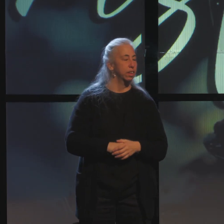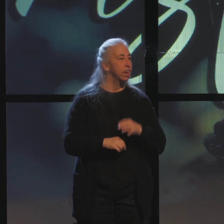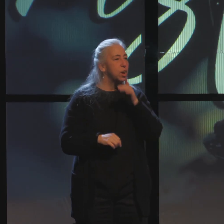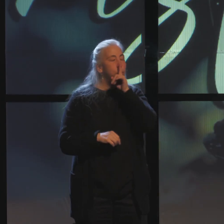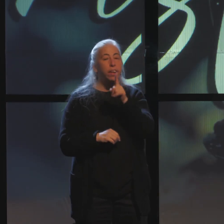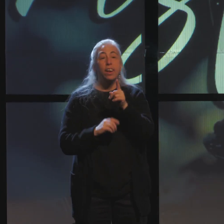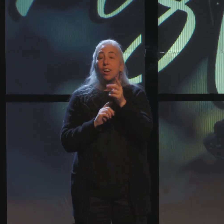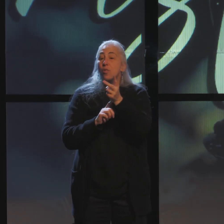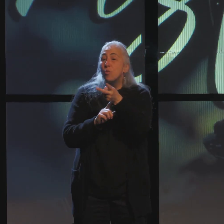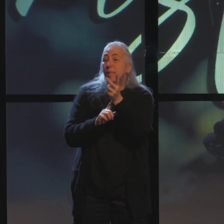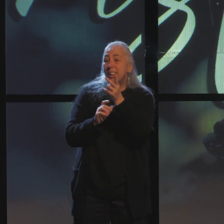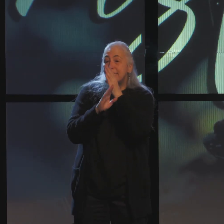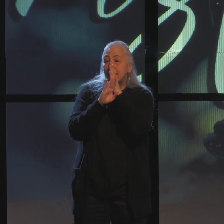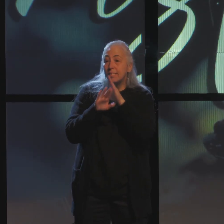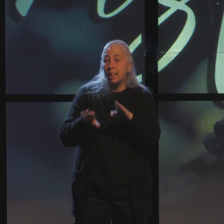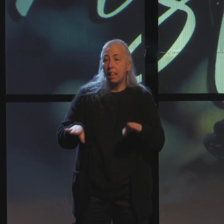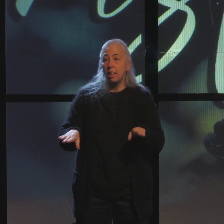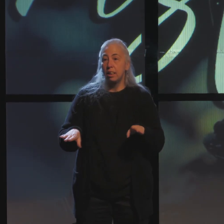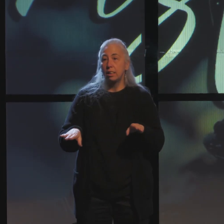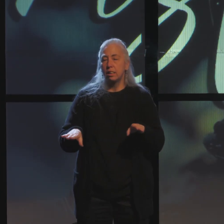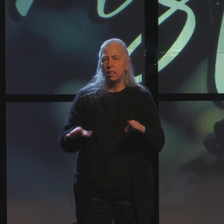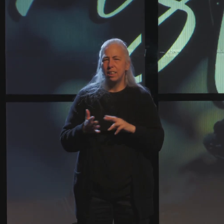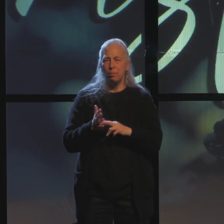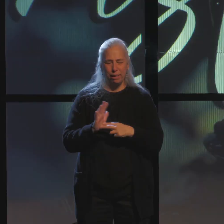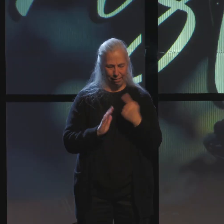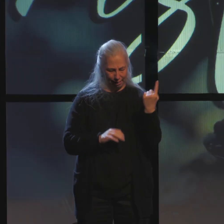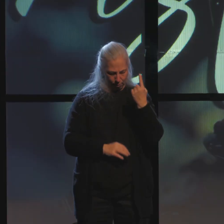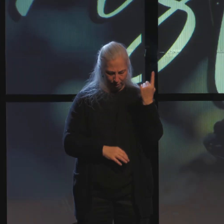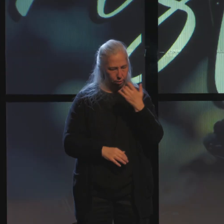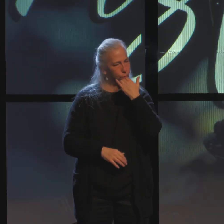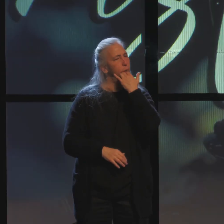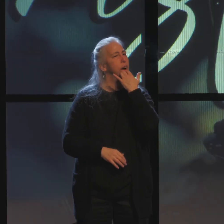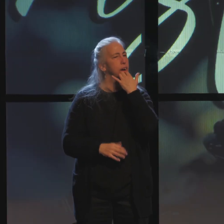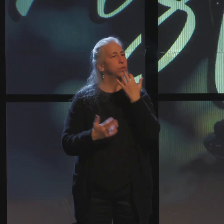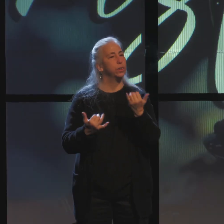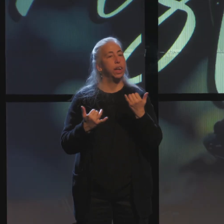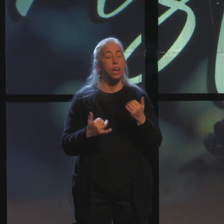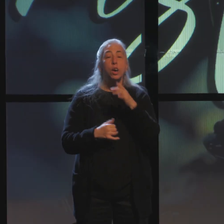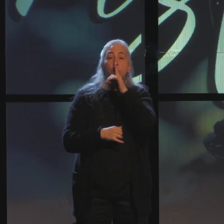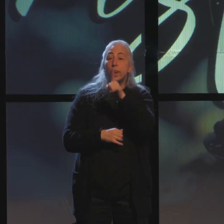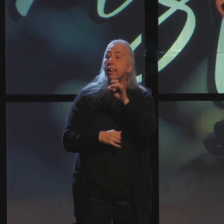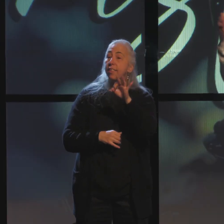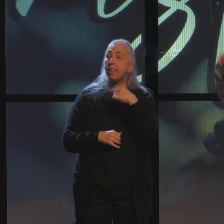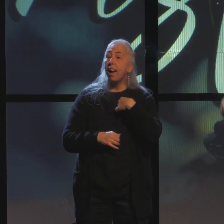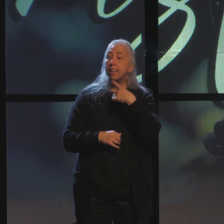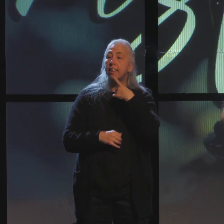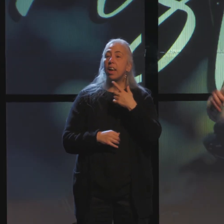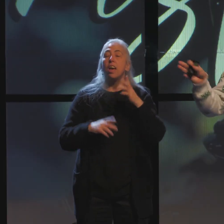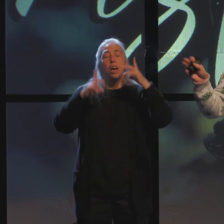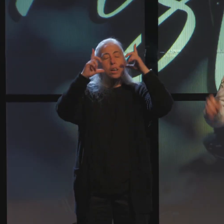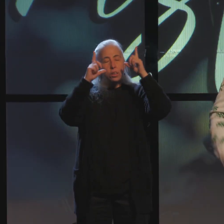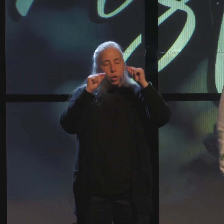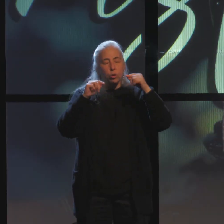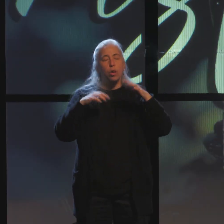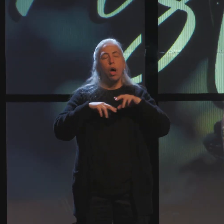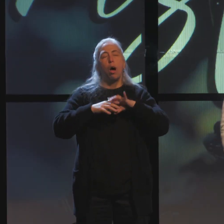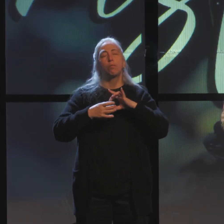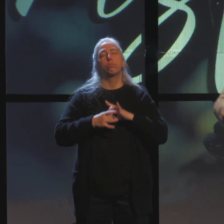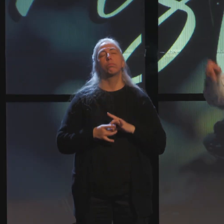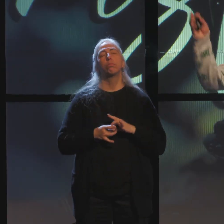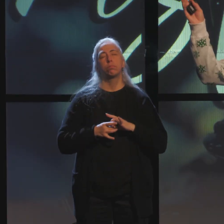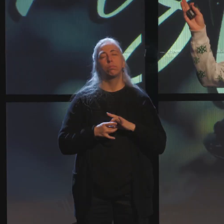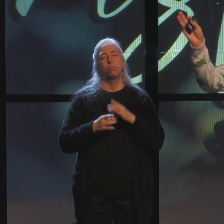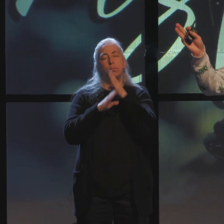minutes of silence. I hope that tells you there's something wrong with us. Like seriously, if I were to say, hey, we're going to close our eyes and just sit in silence for 2